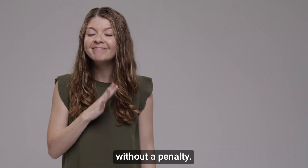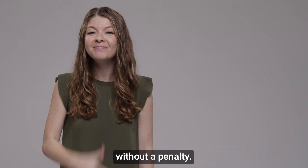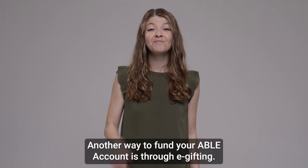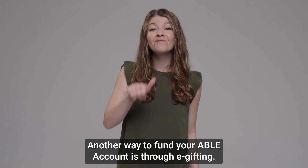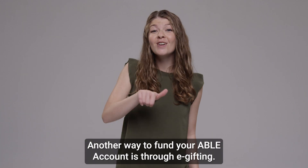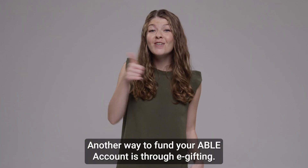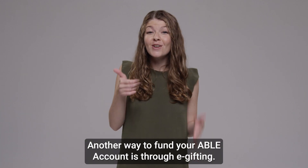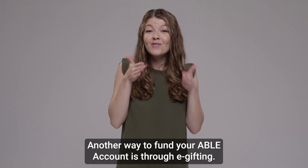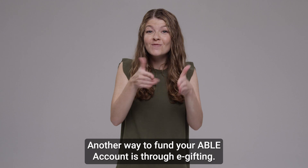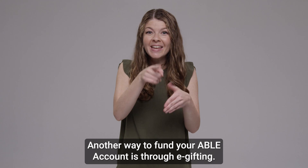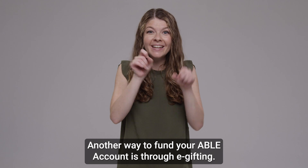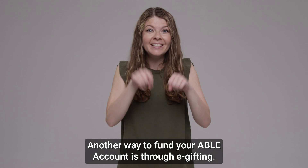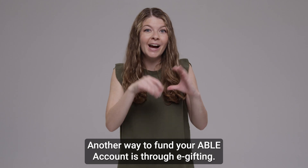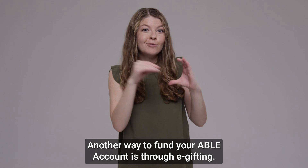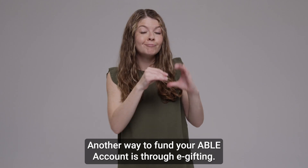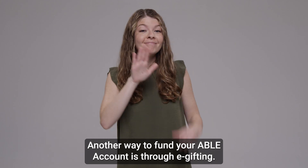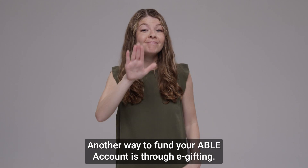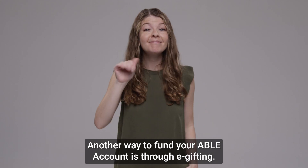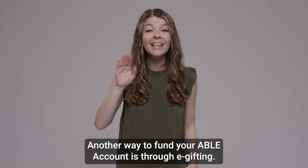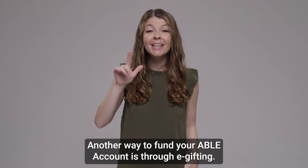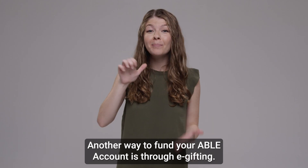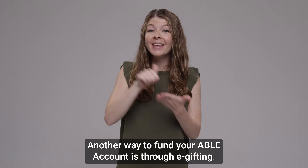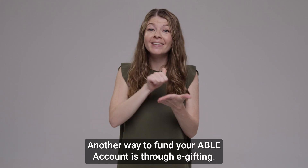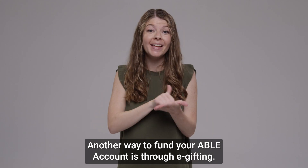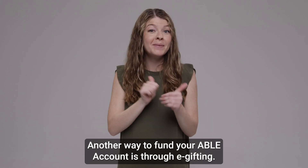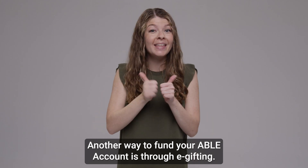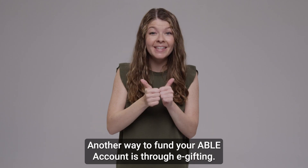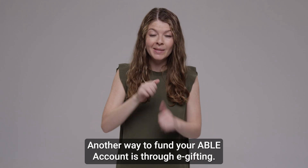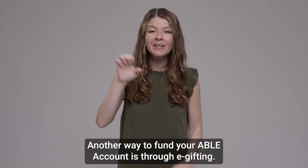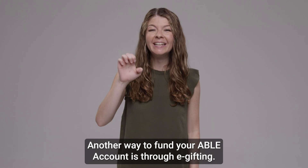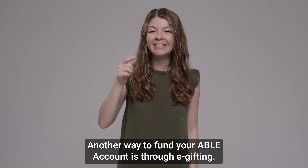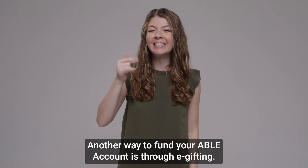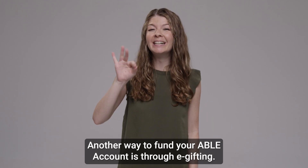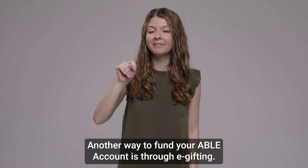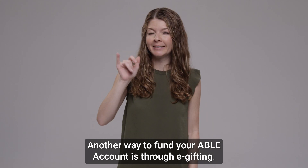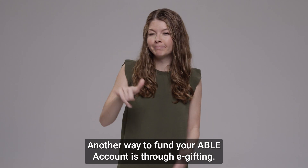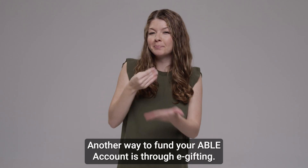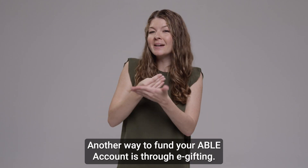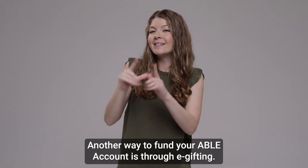penalty. Another way to fund your ABLE account is through e-gifting.